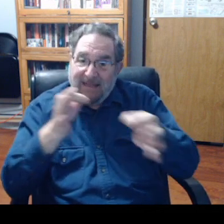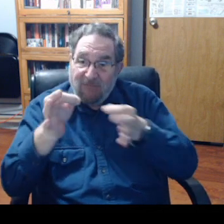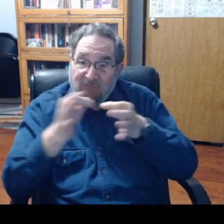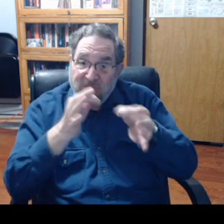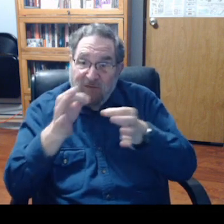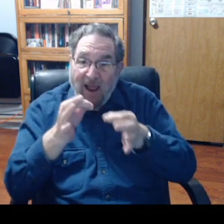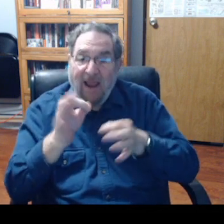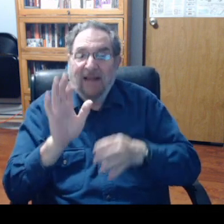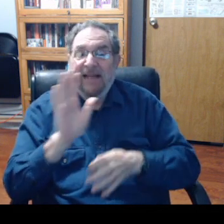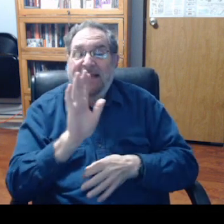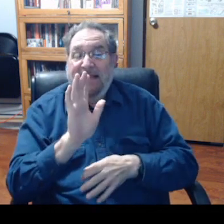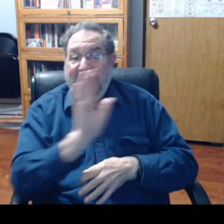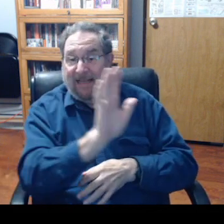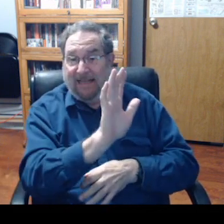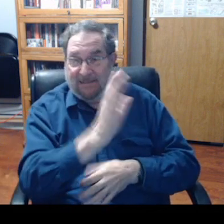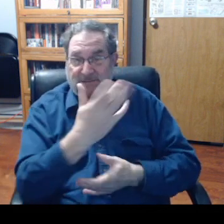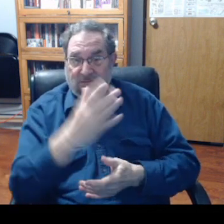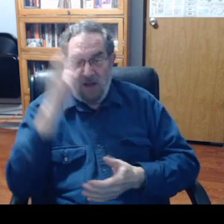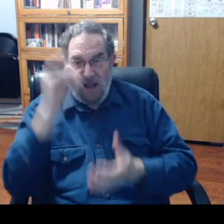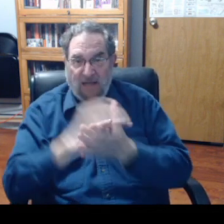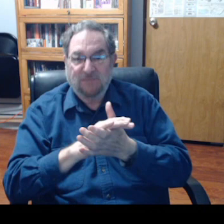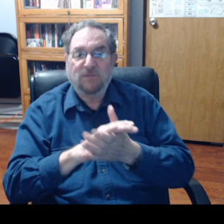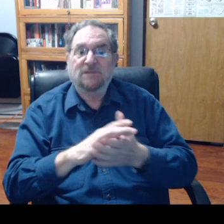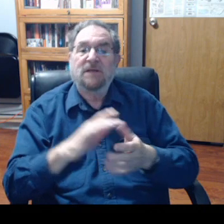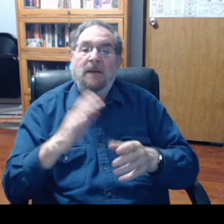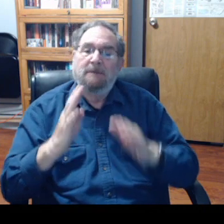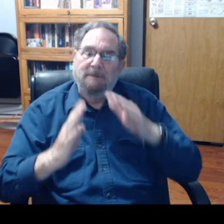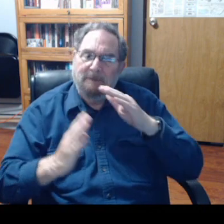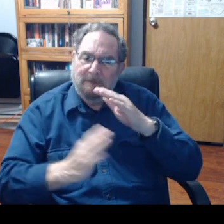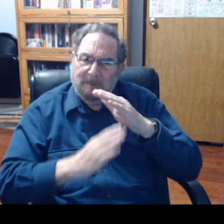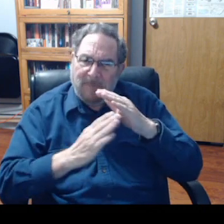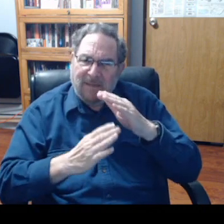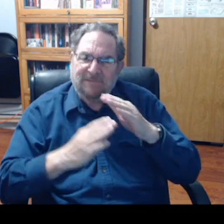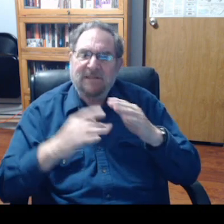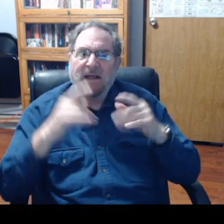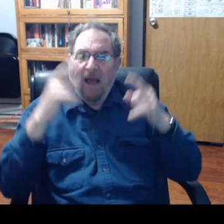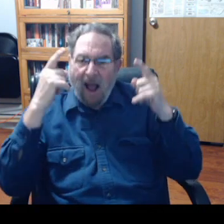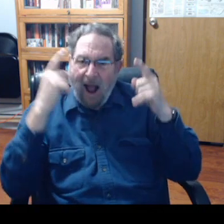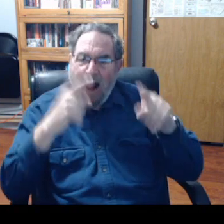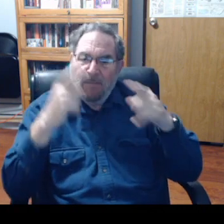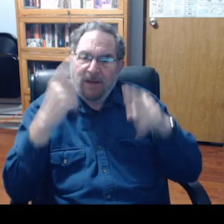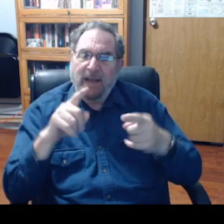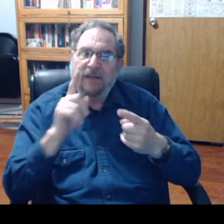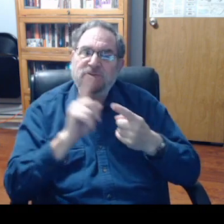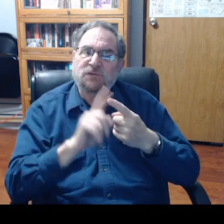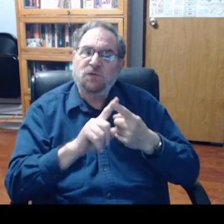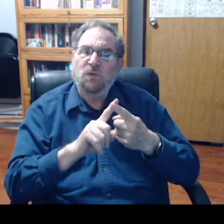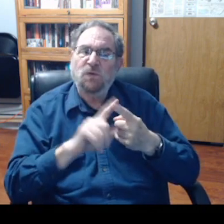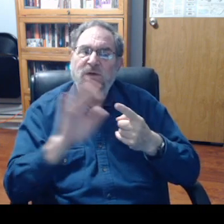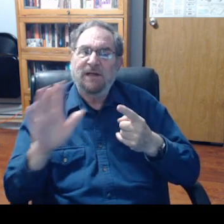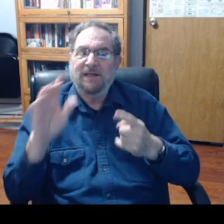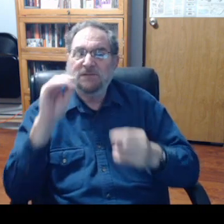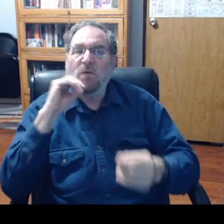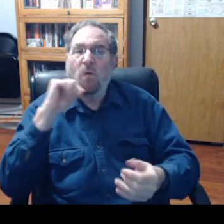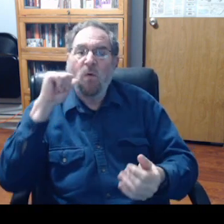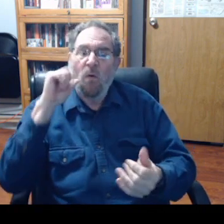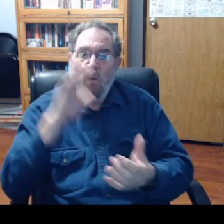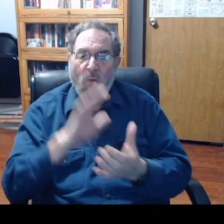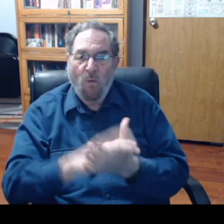and defined the husband's basic obligation to